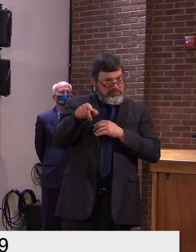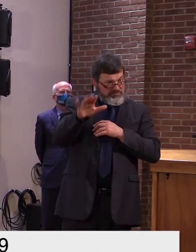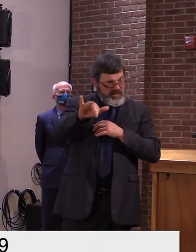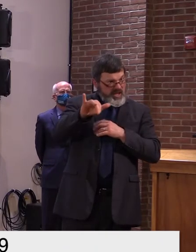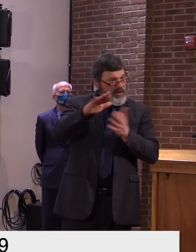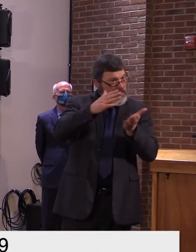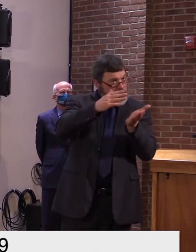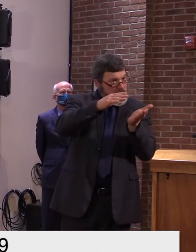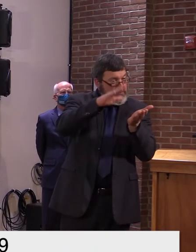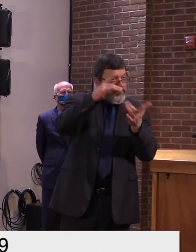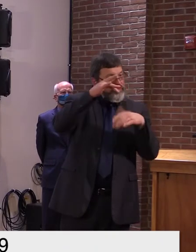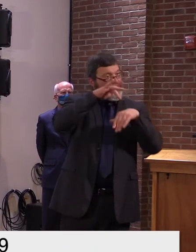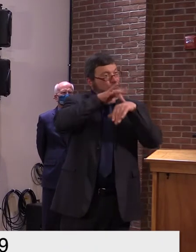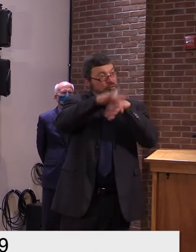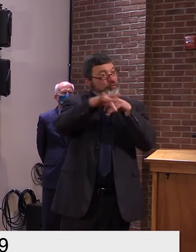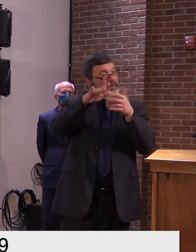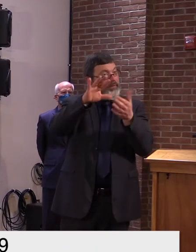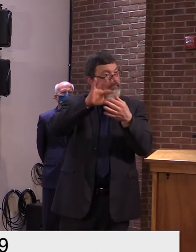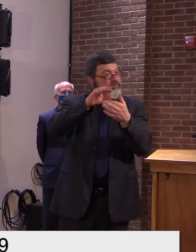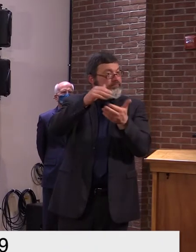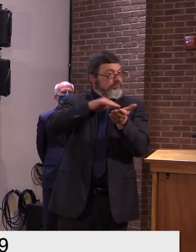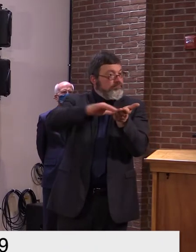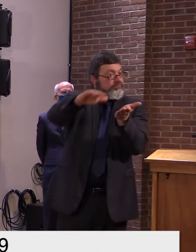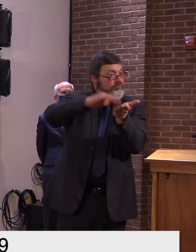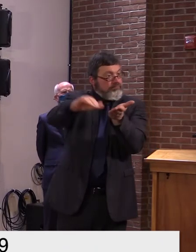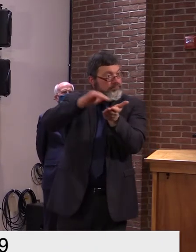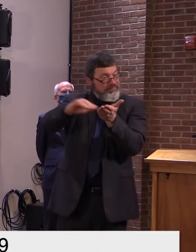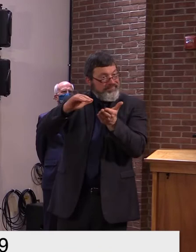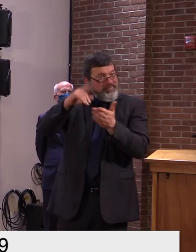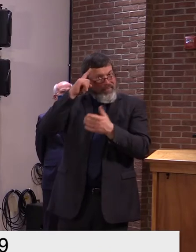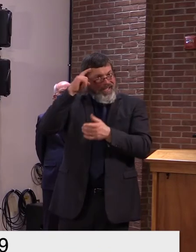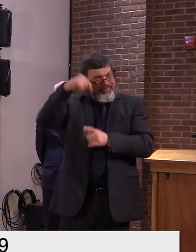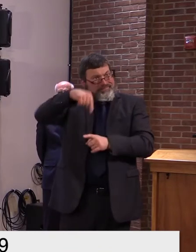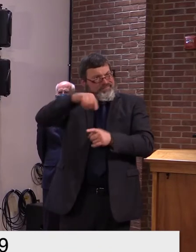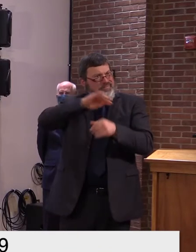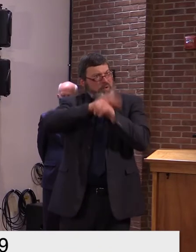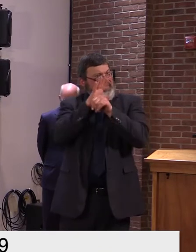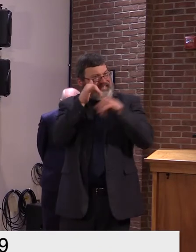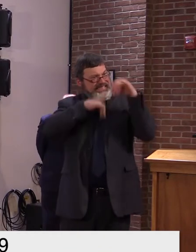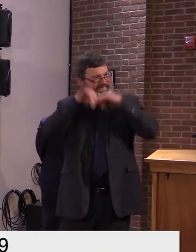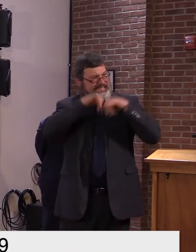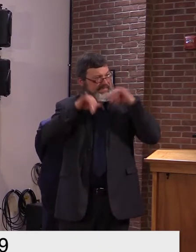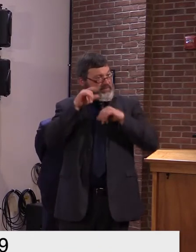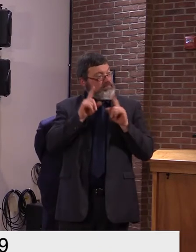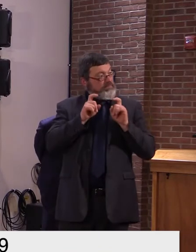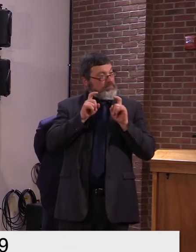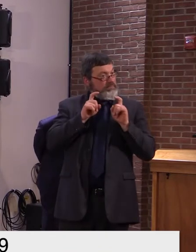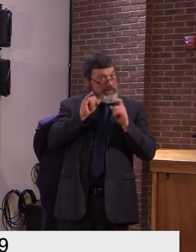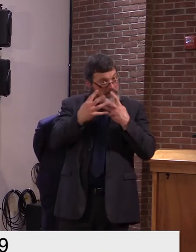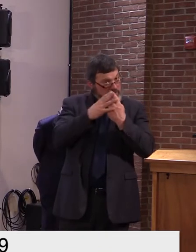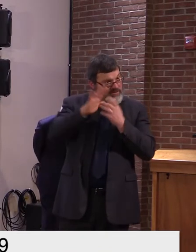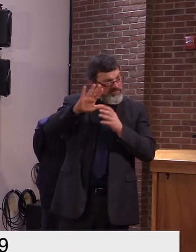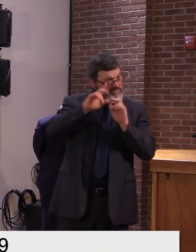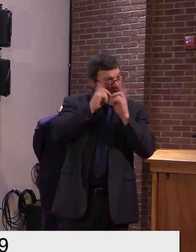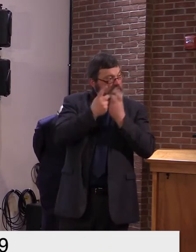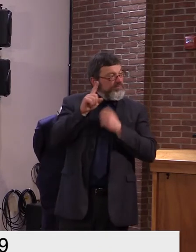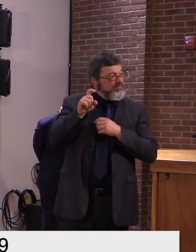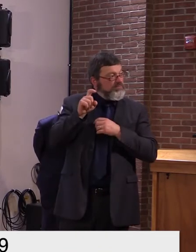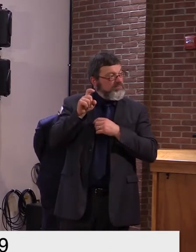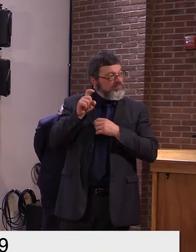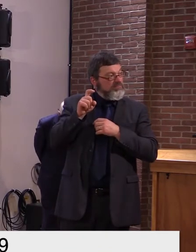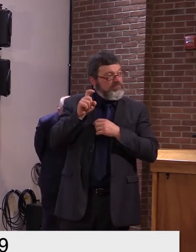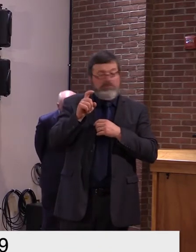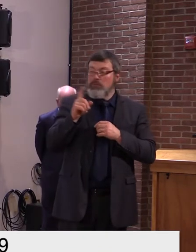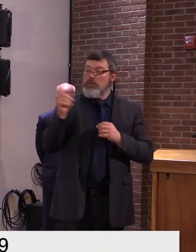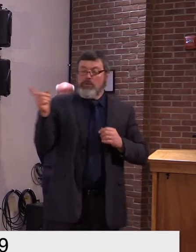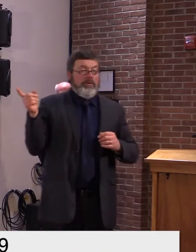the specifics of that case, not in particular. But as you probably know, since the